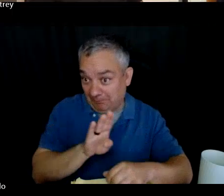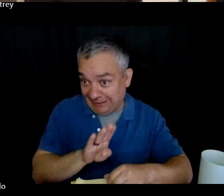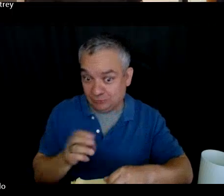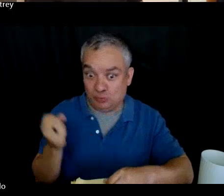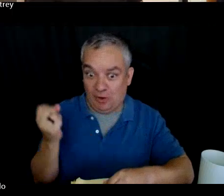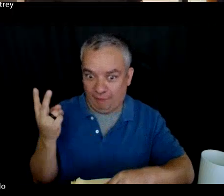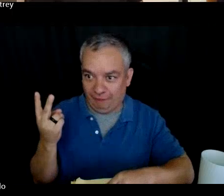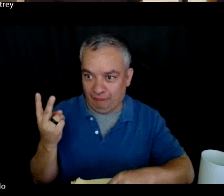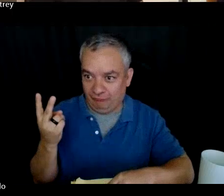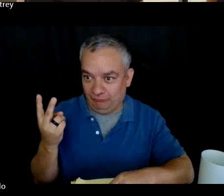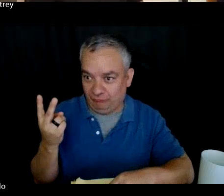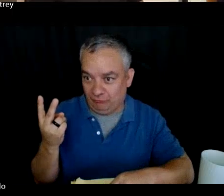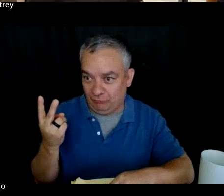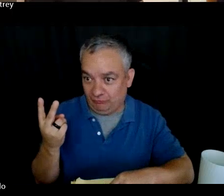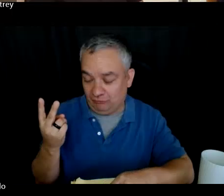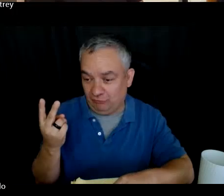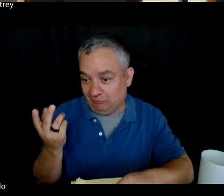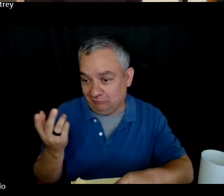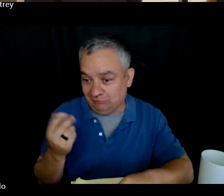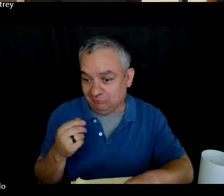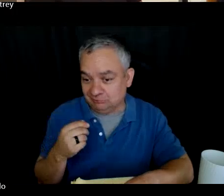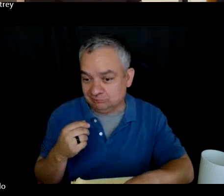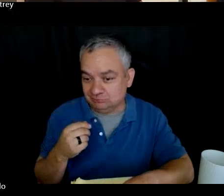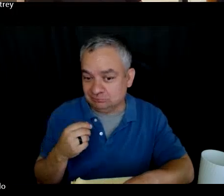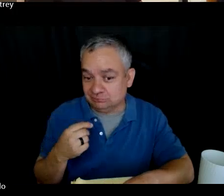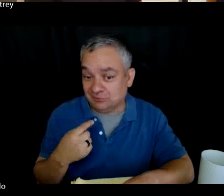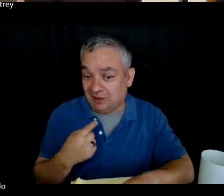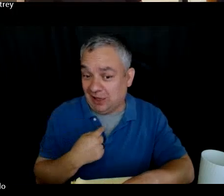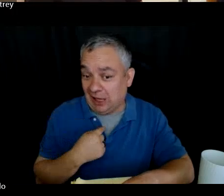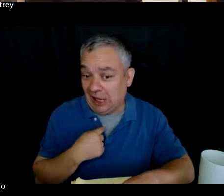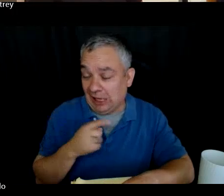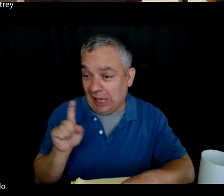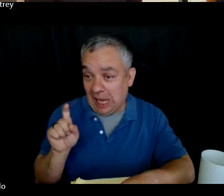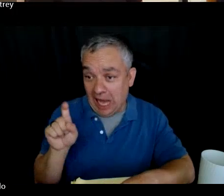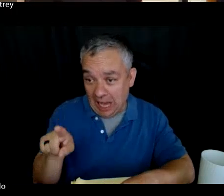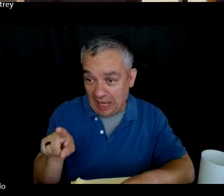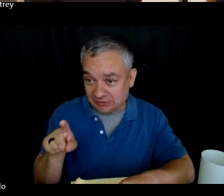looking at the possibility of a birth to 12.